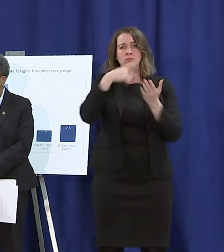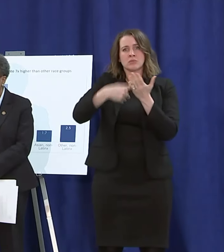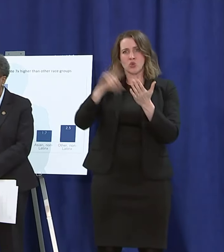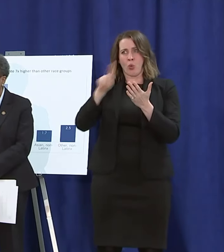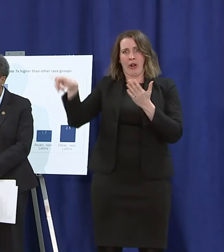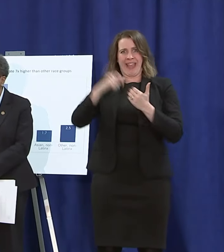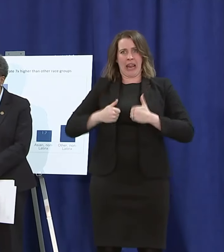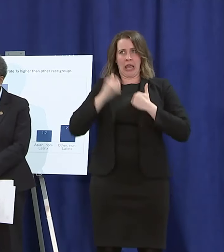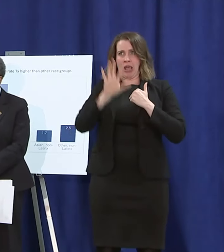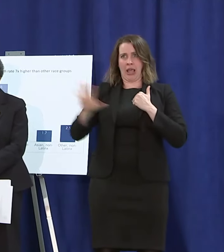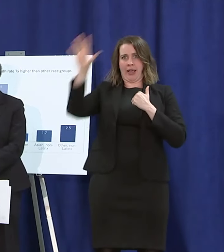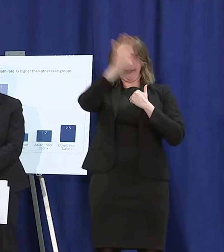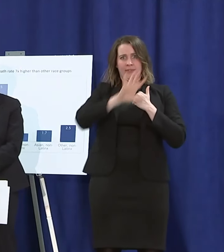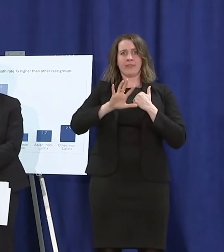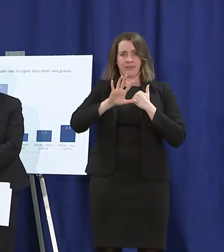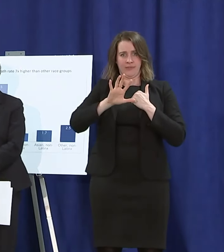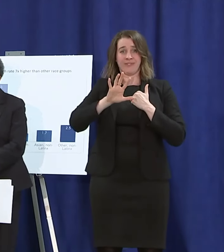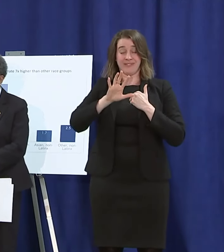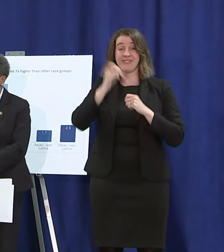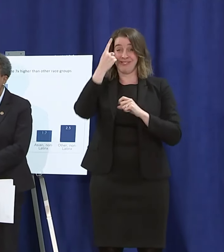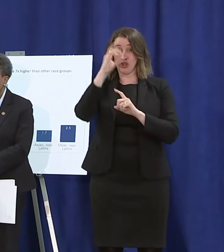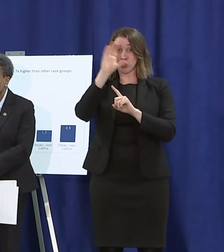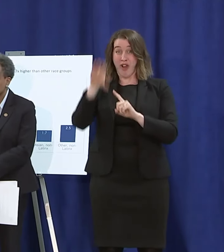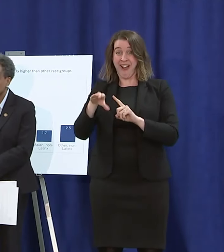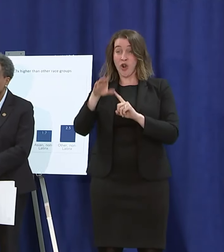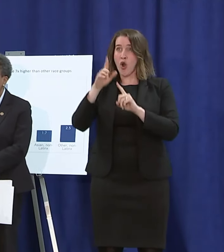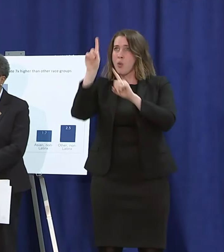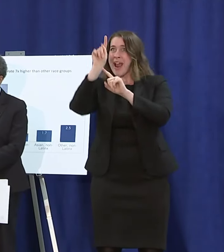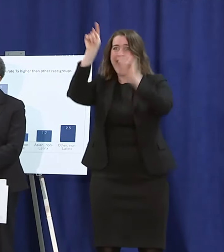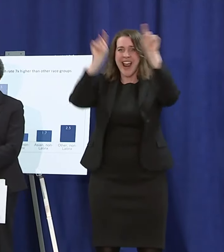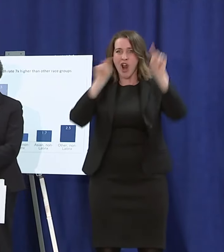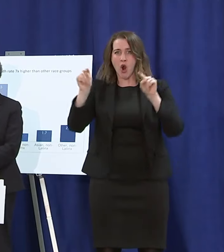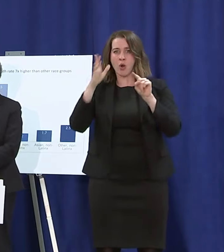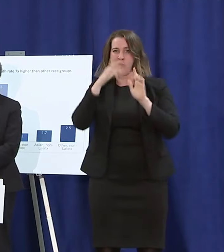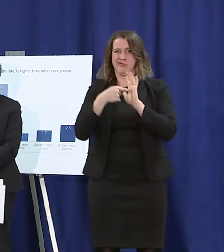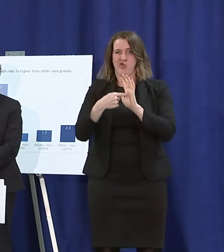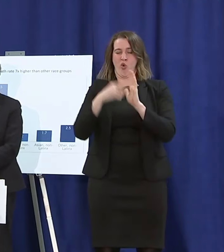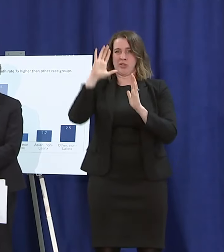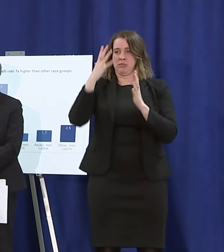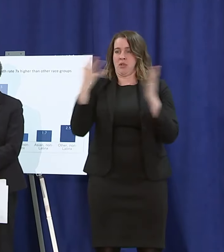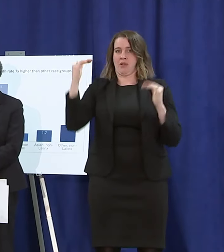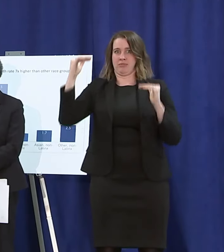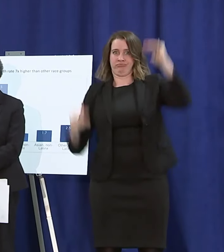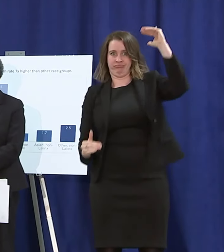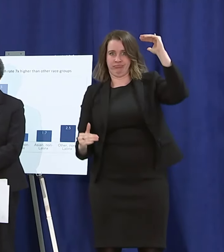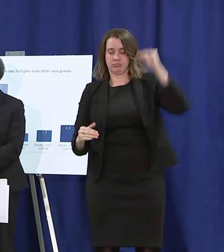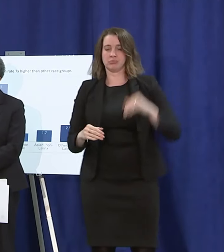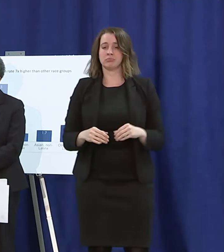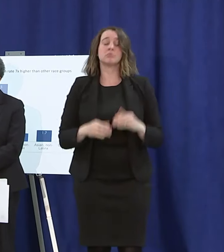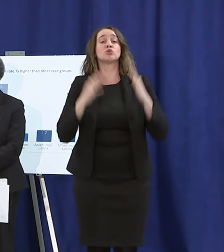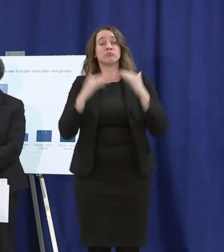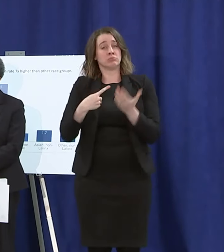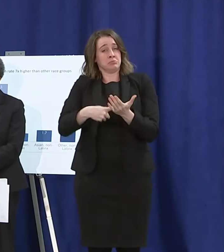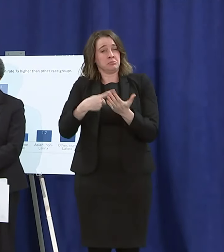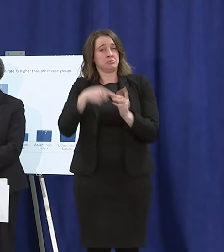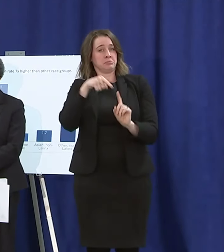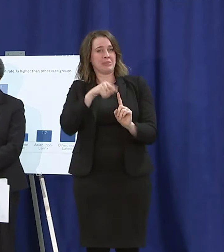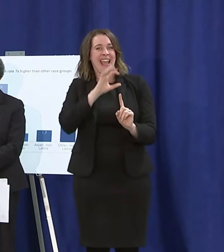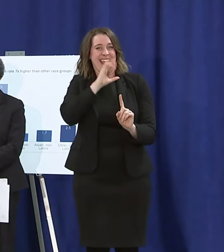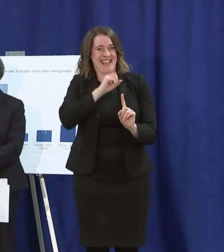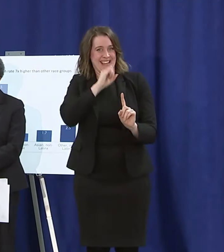means in Chicago, it is also a story of inequity. So let's start with age. From the beginning, we have